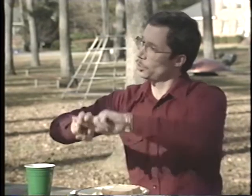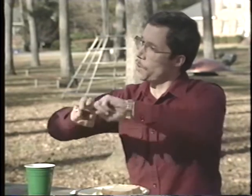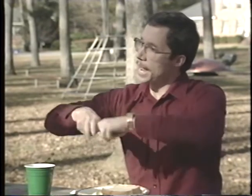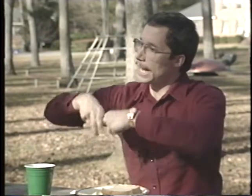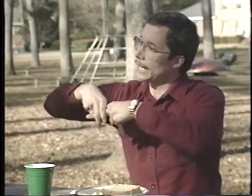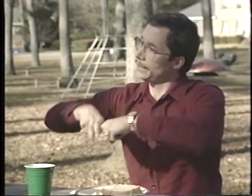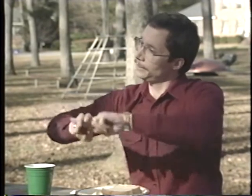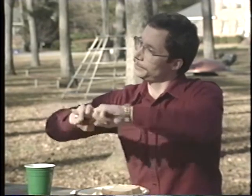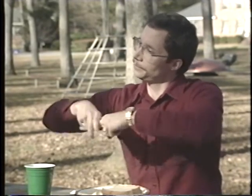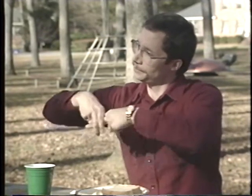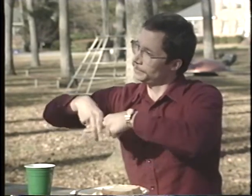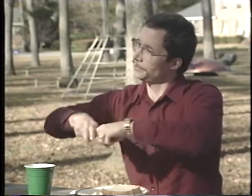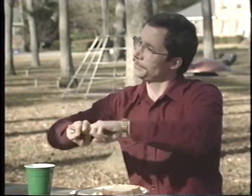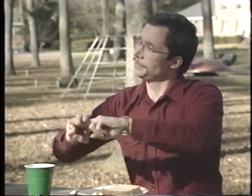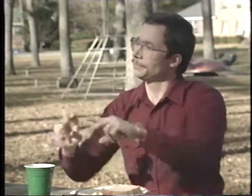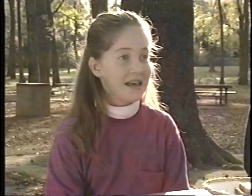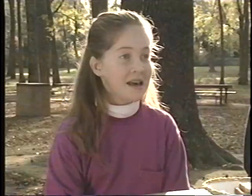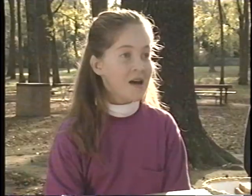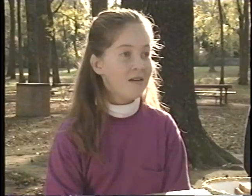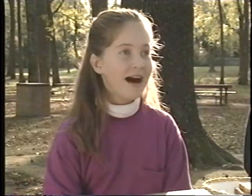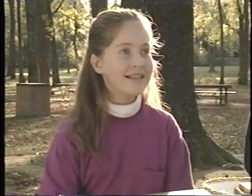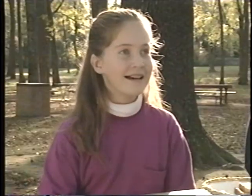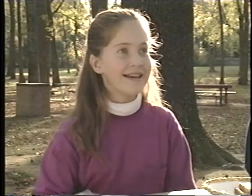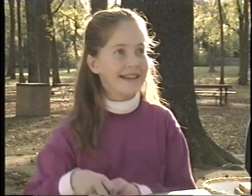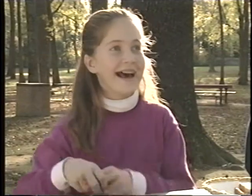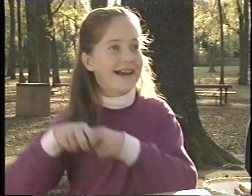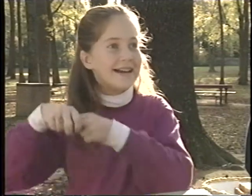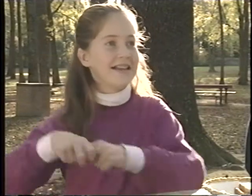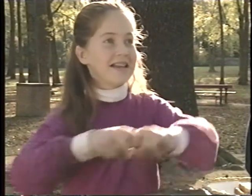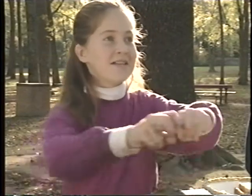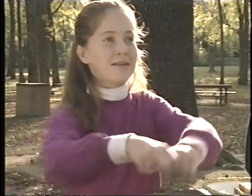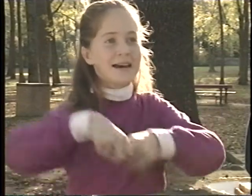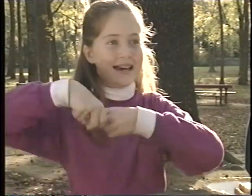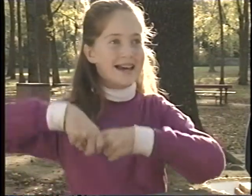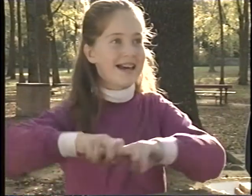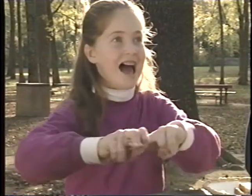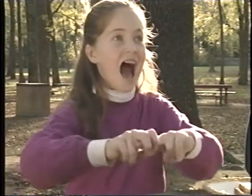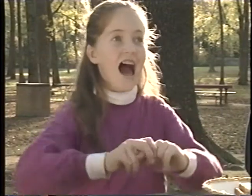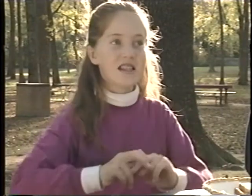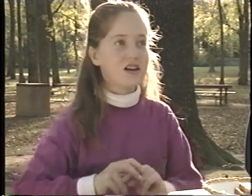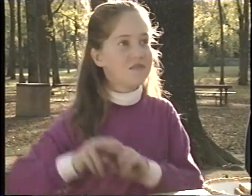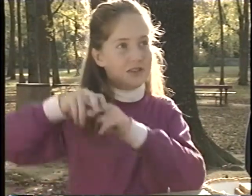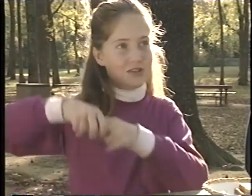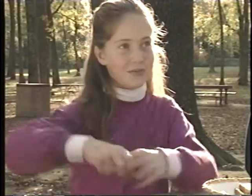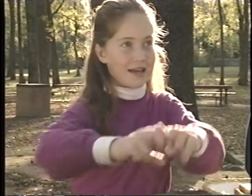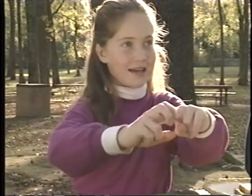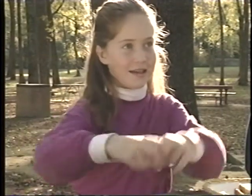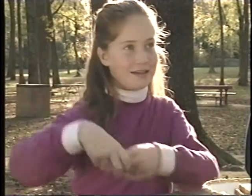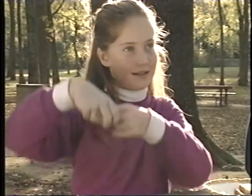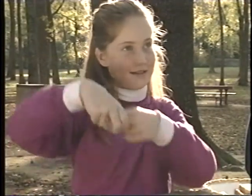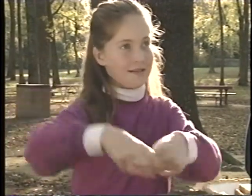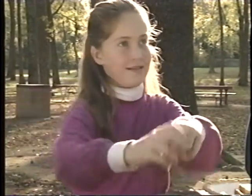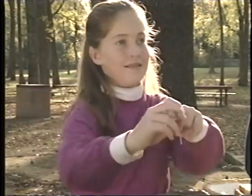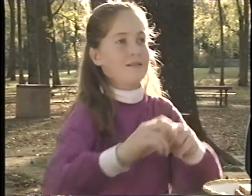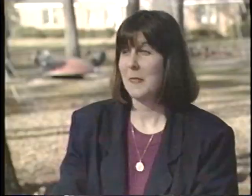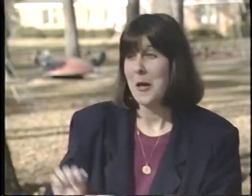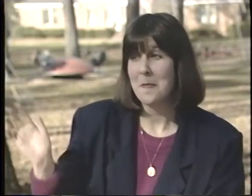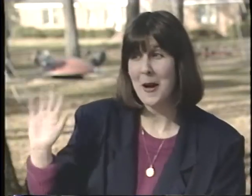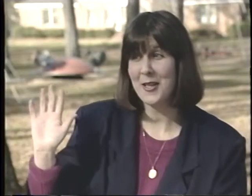swing. Oh, I like that. Swing. I love to swing. My